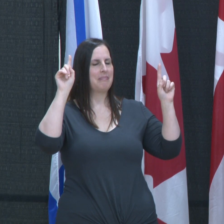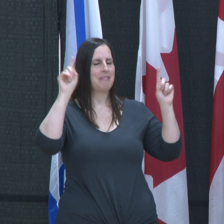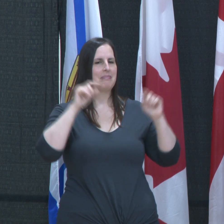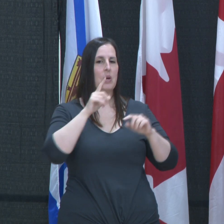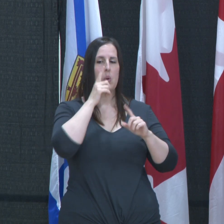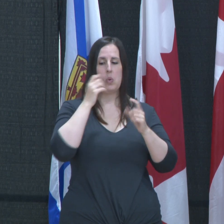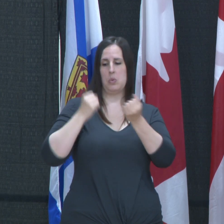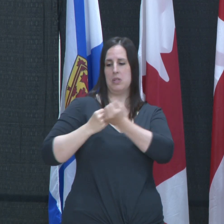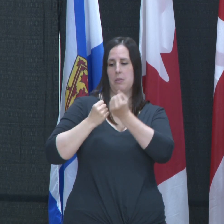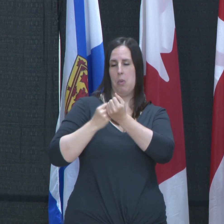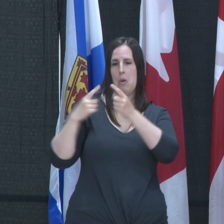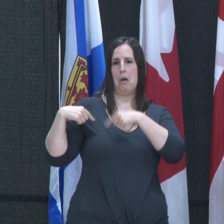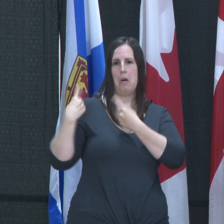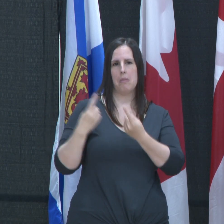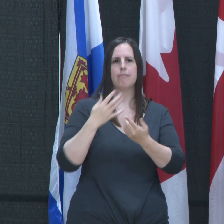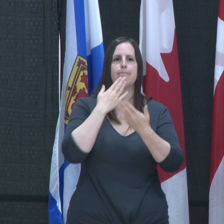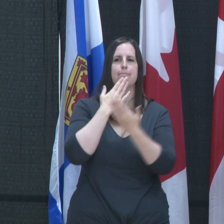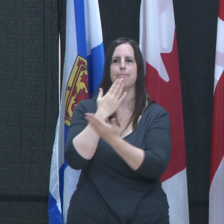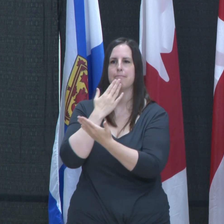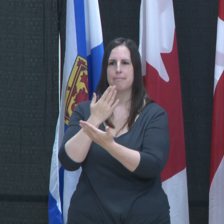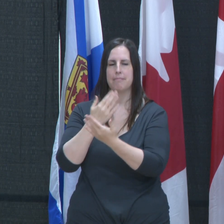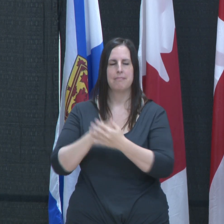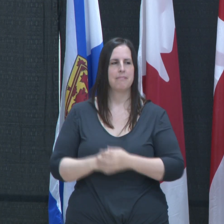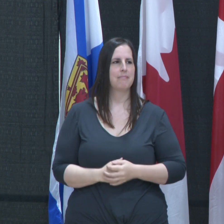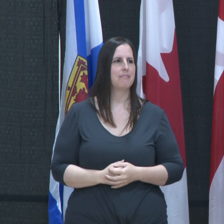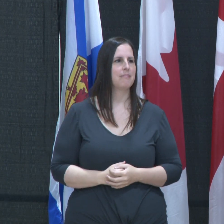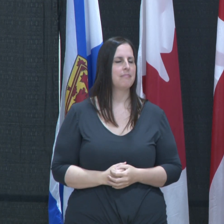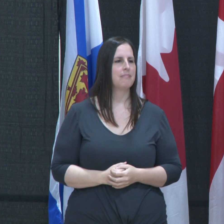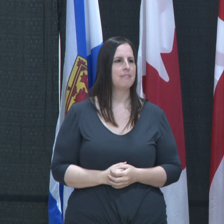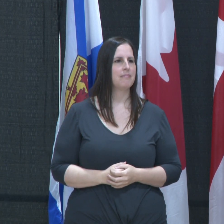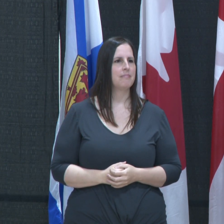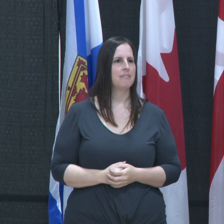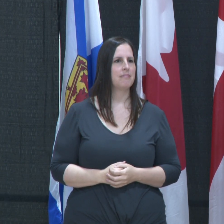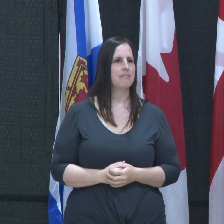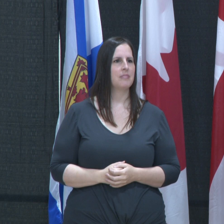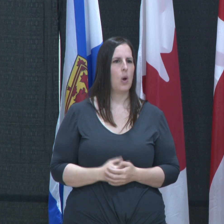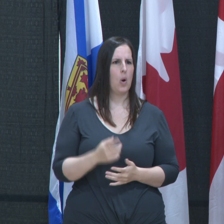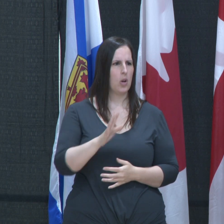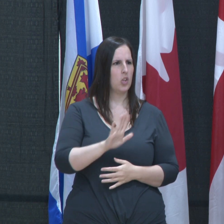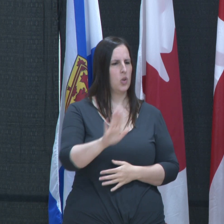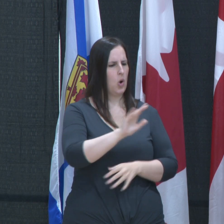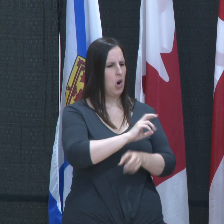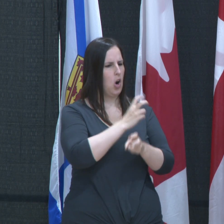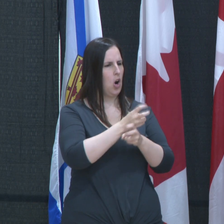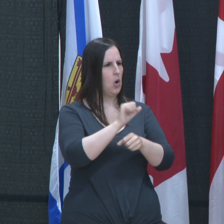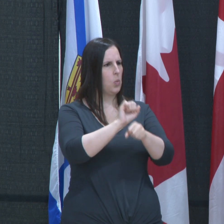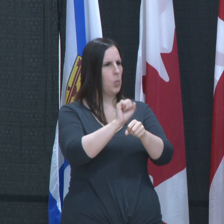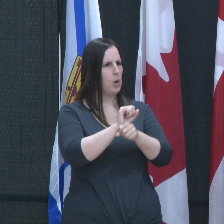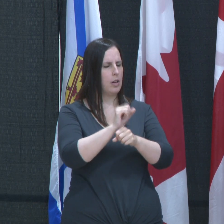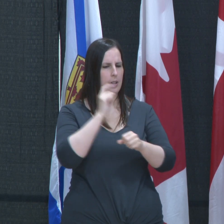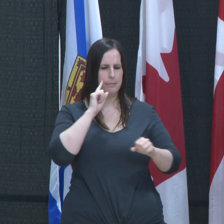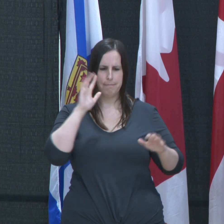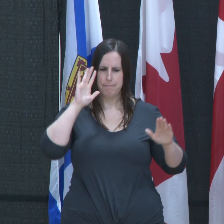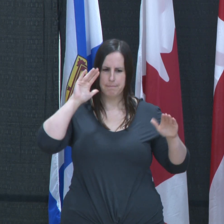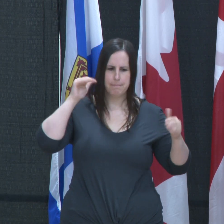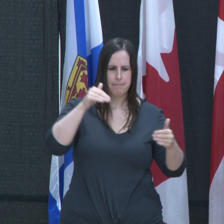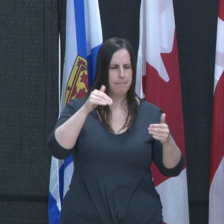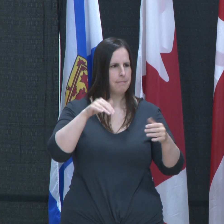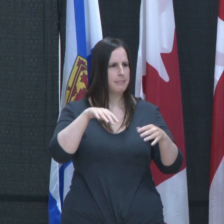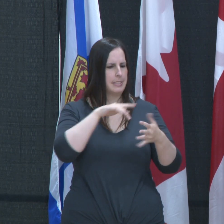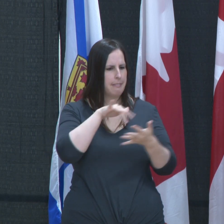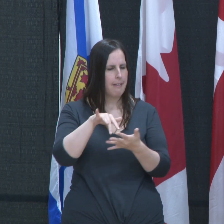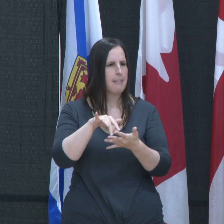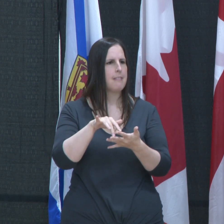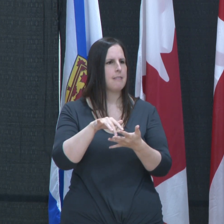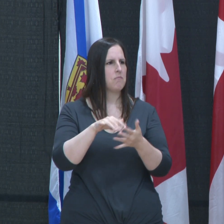that have supported you. It's also a time to reflect on your hard work, the dedication to your studies, and to